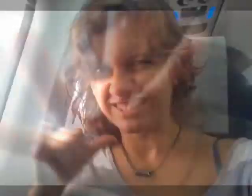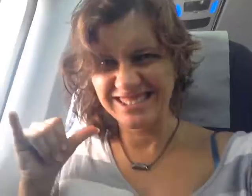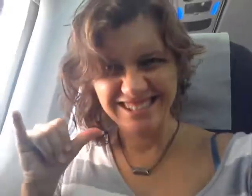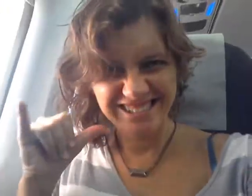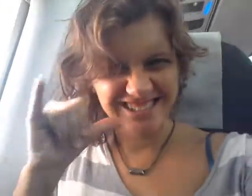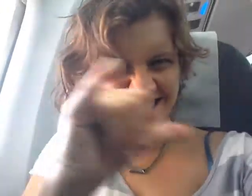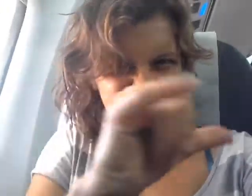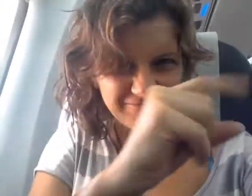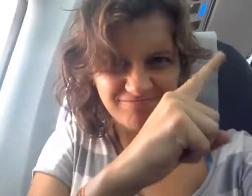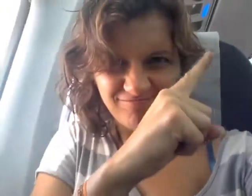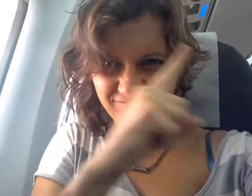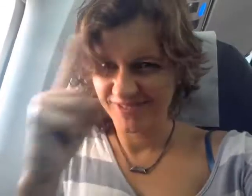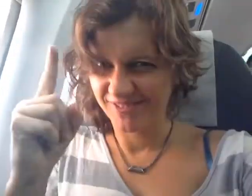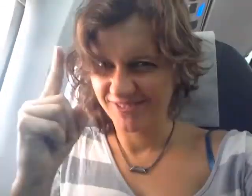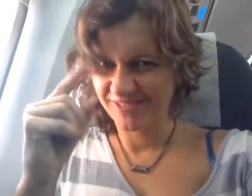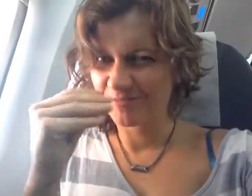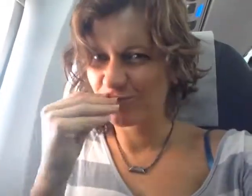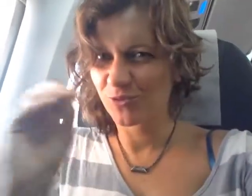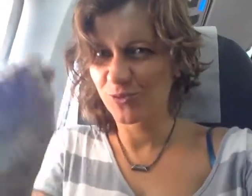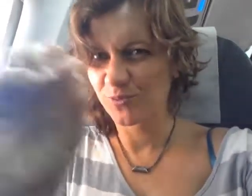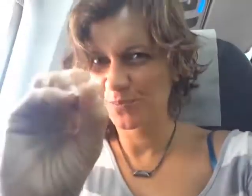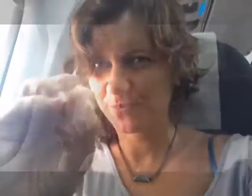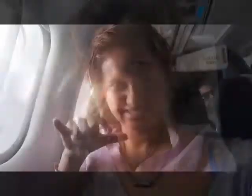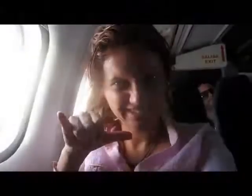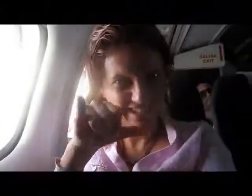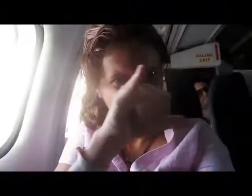Son fácilmente localizables por el letrero salida.